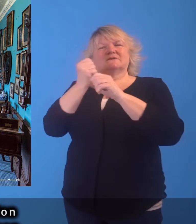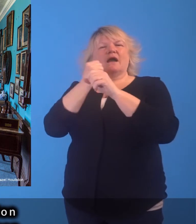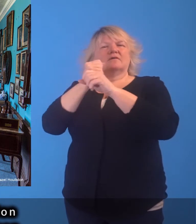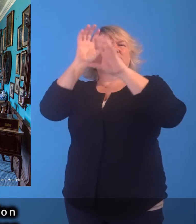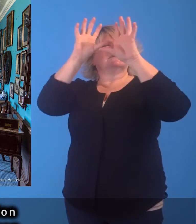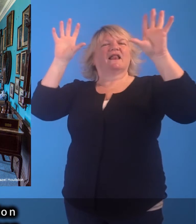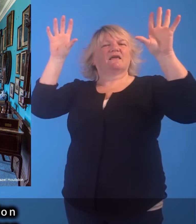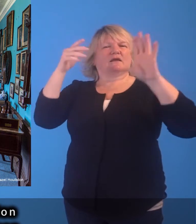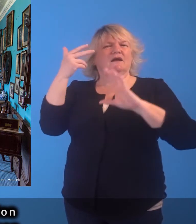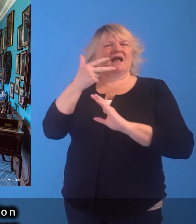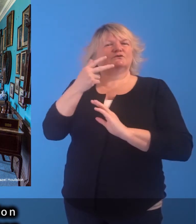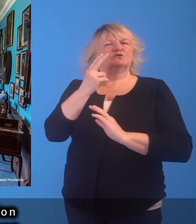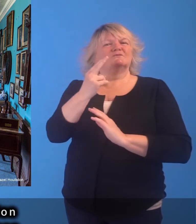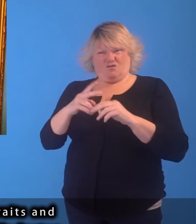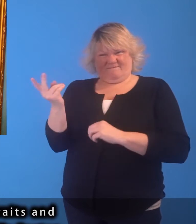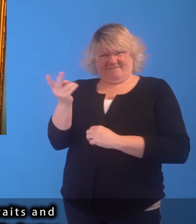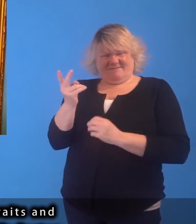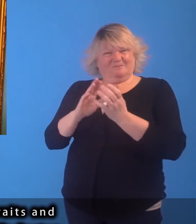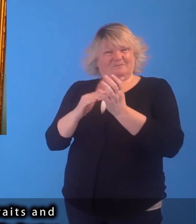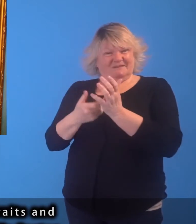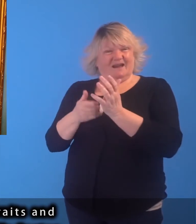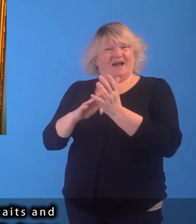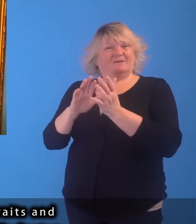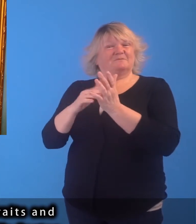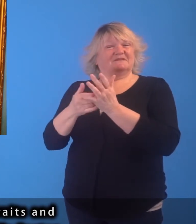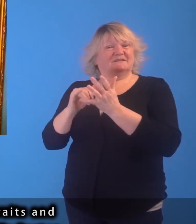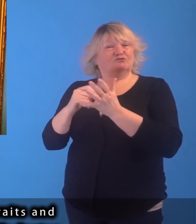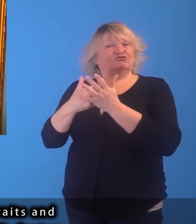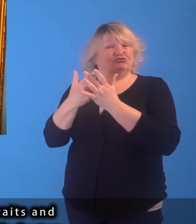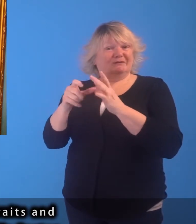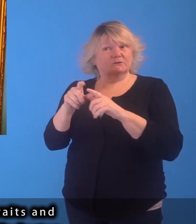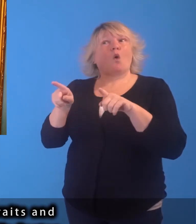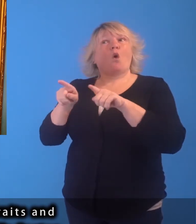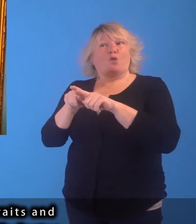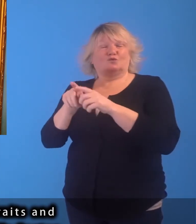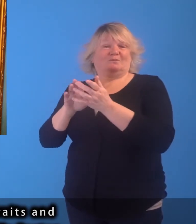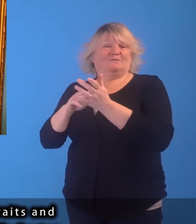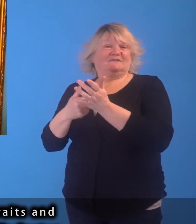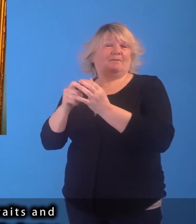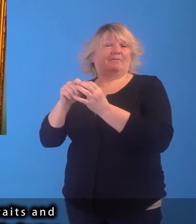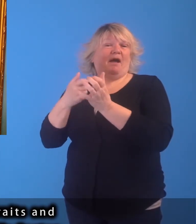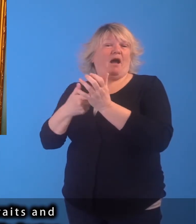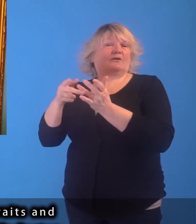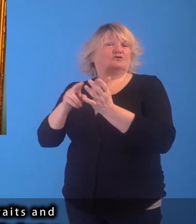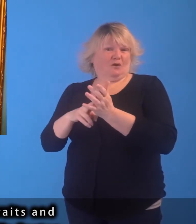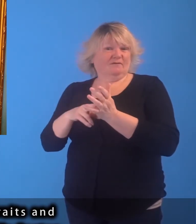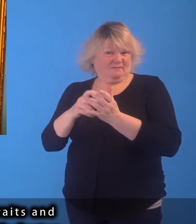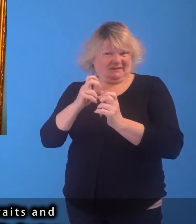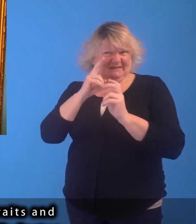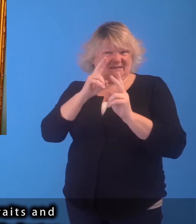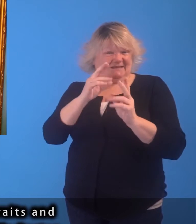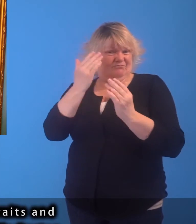one of the first in the area. Their number was Davidson's Mains